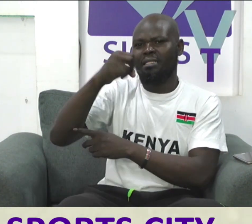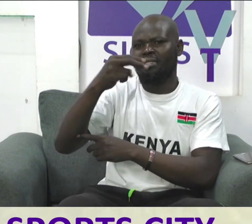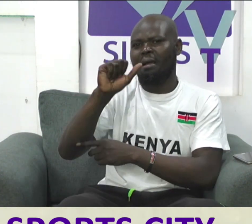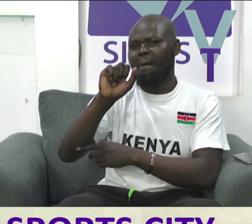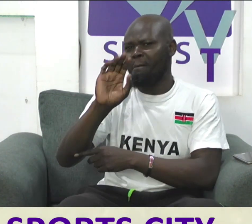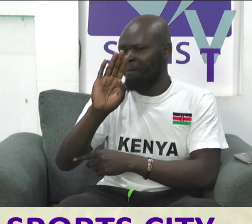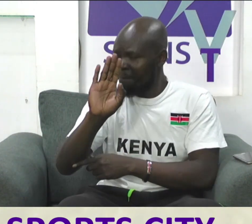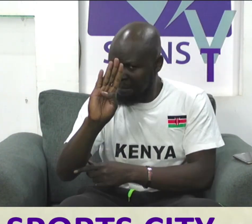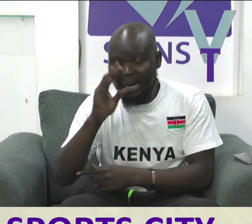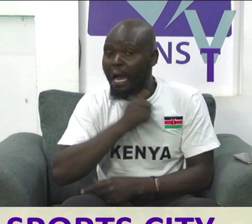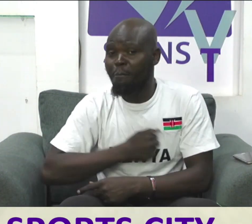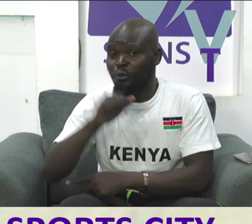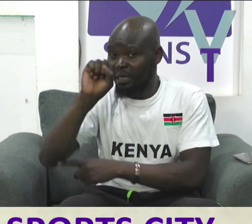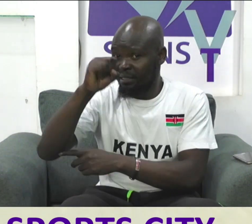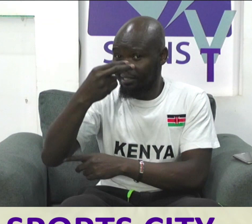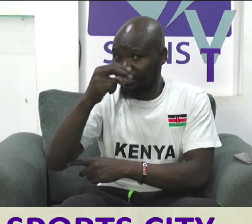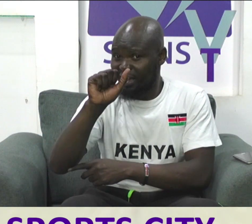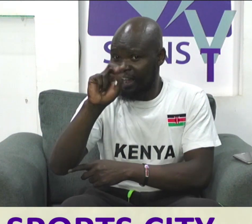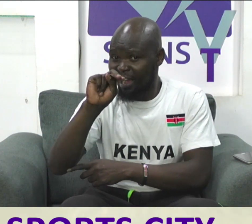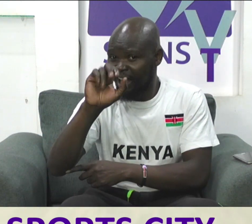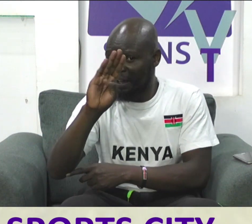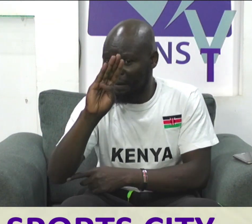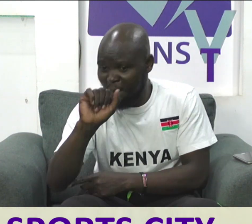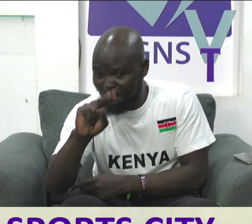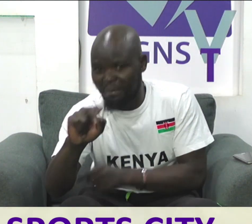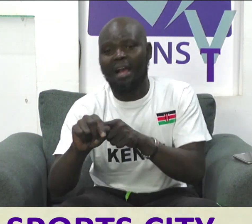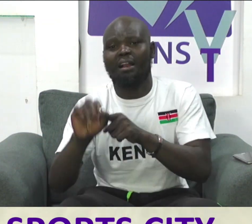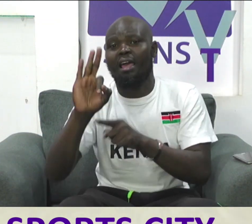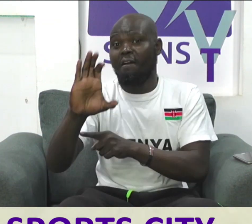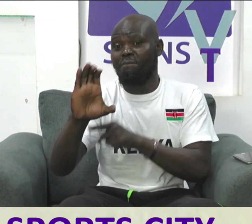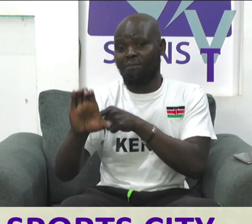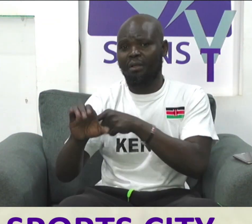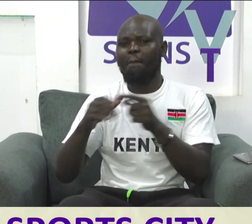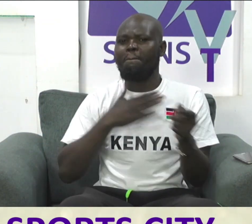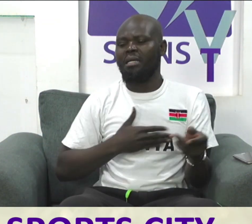So send in your comments on how Shabana FC